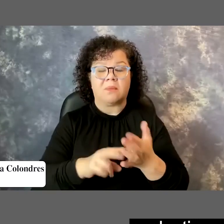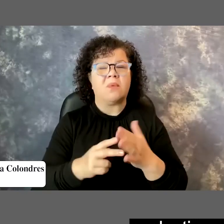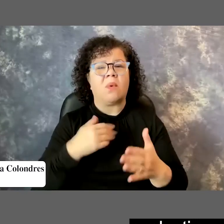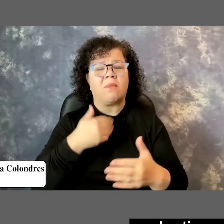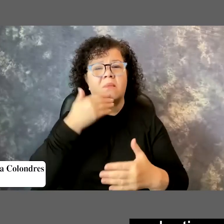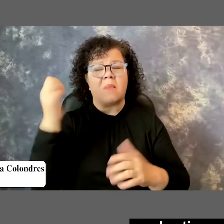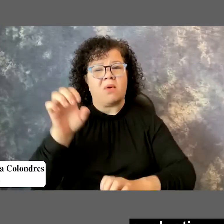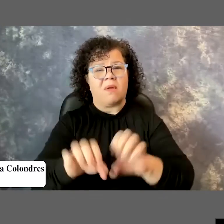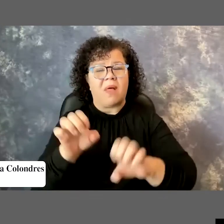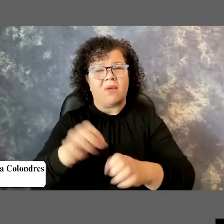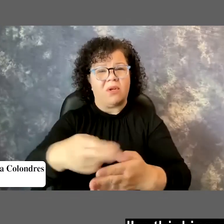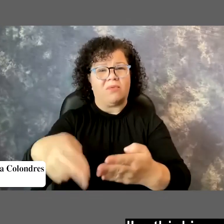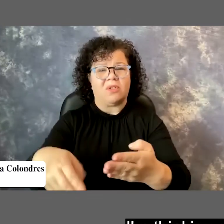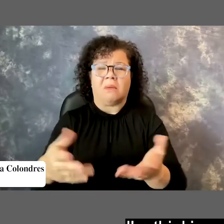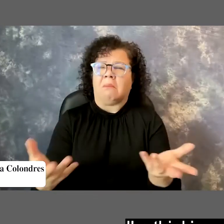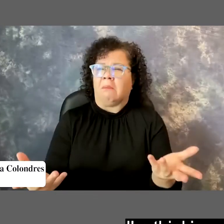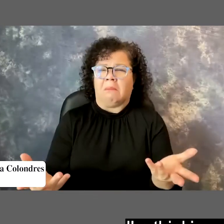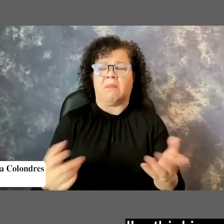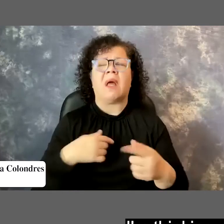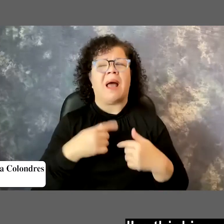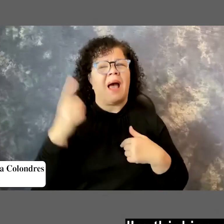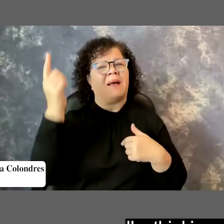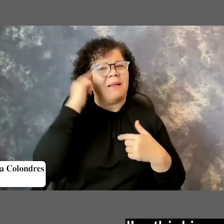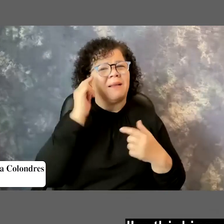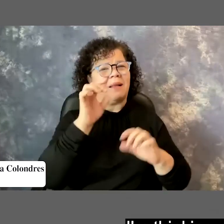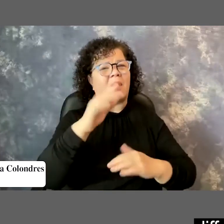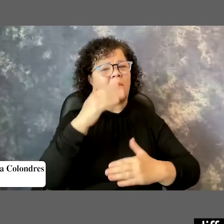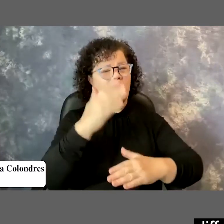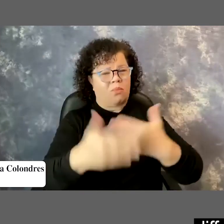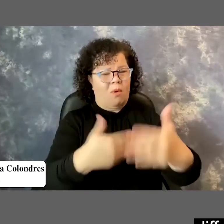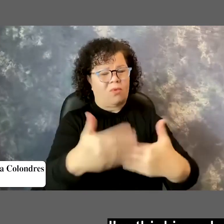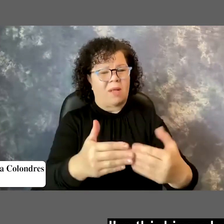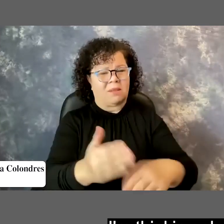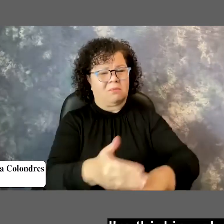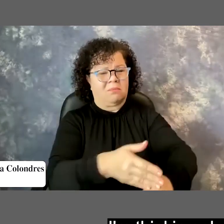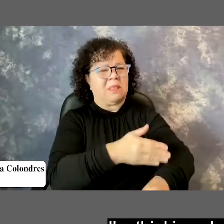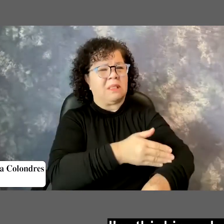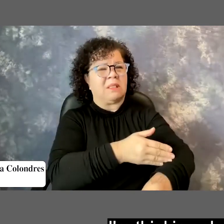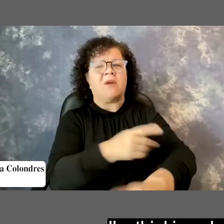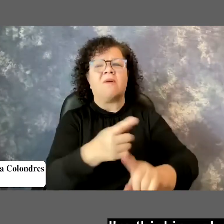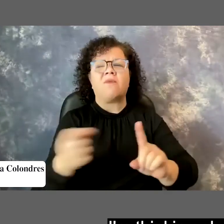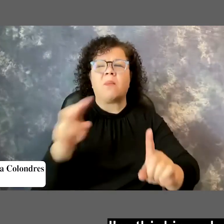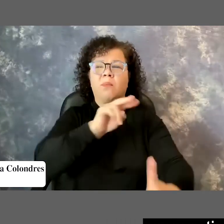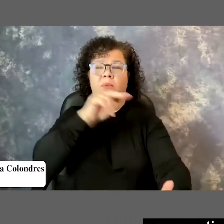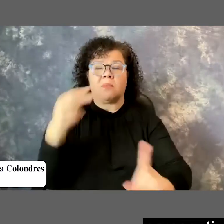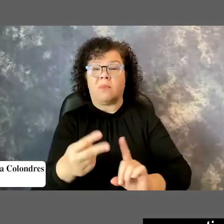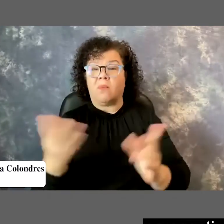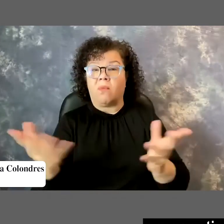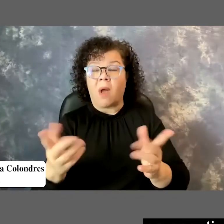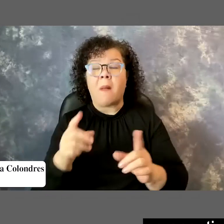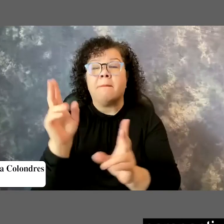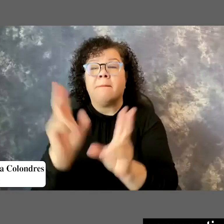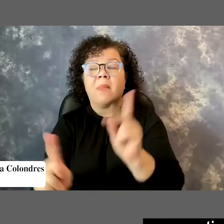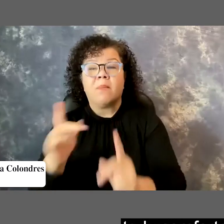around. I'm thinking about progress in a different way. I am thinking about progress from the perspective of folks